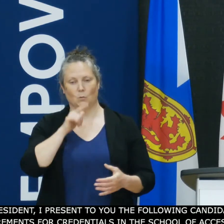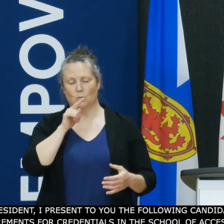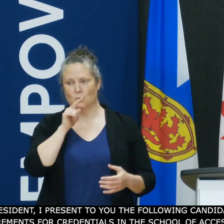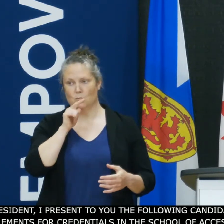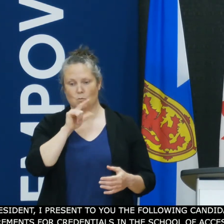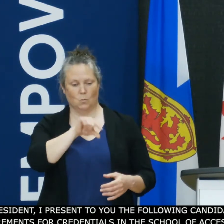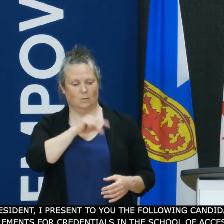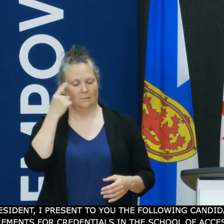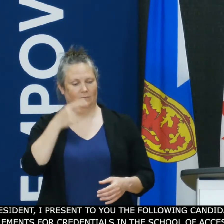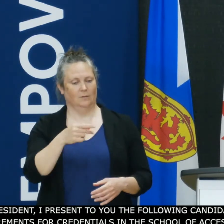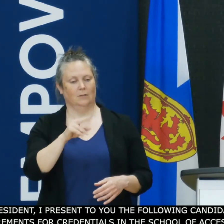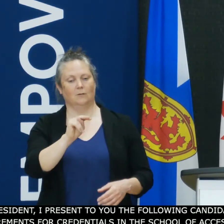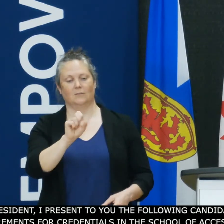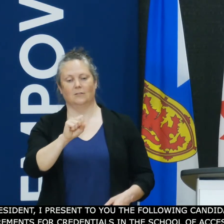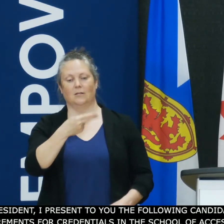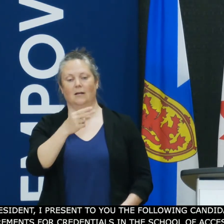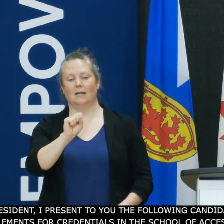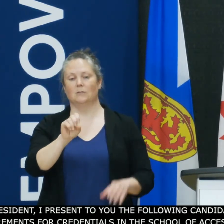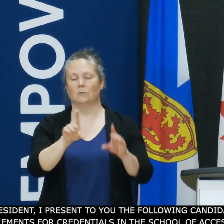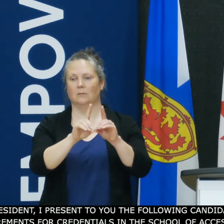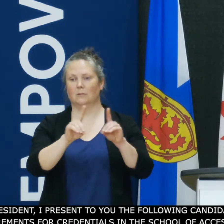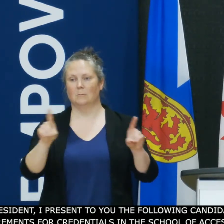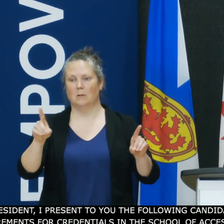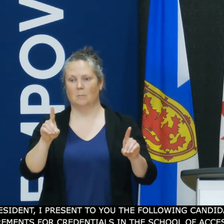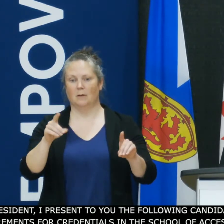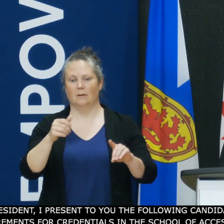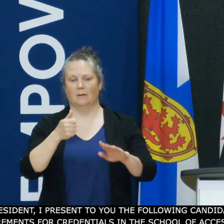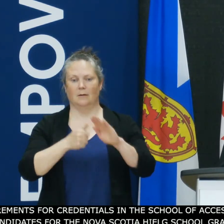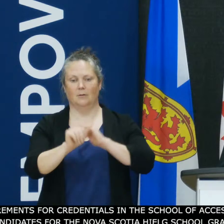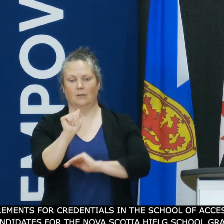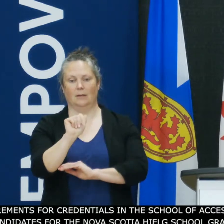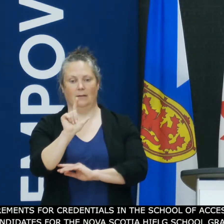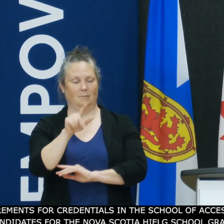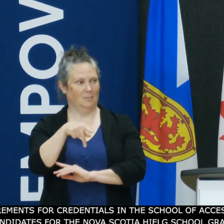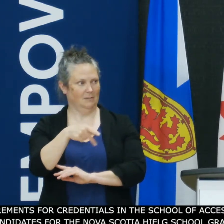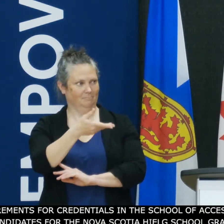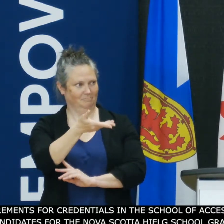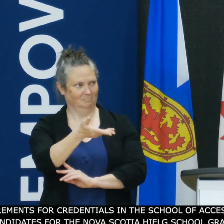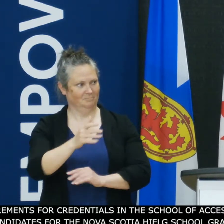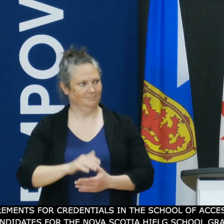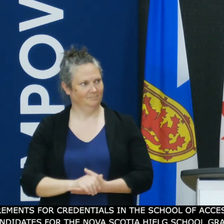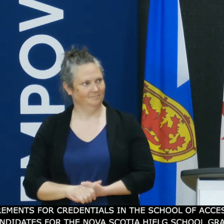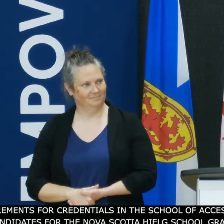Graduation Diploma for Adults in the Adult Learning Program.